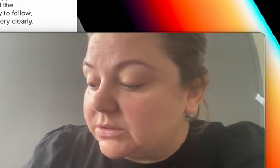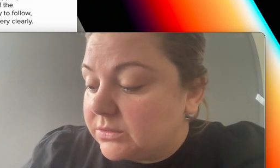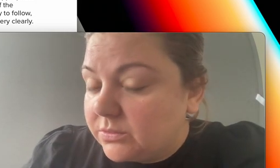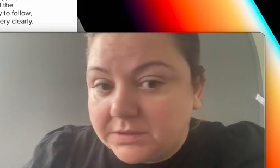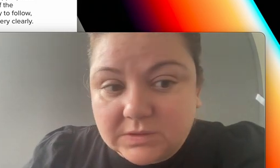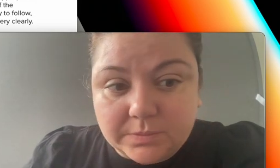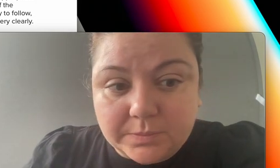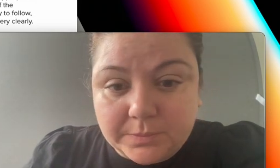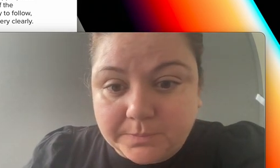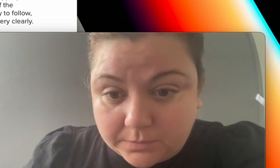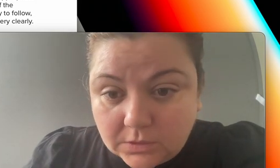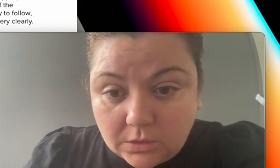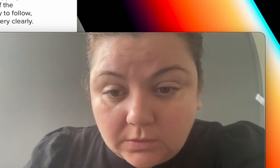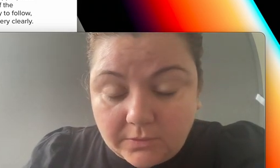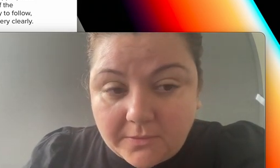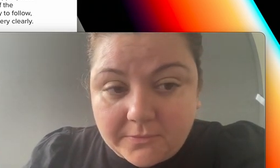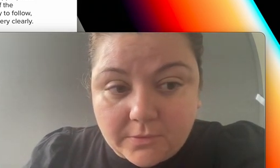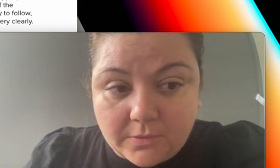Language was